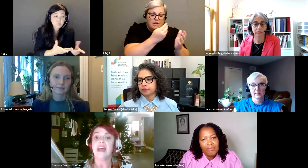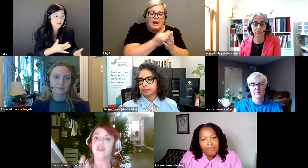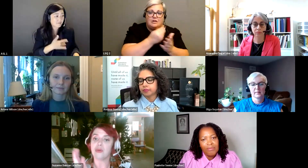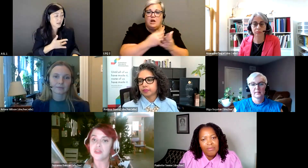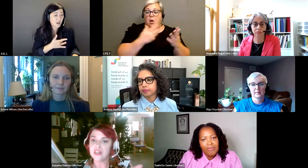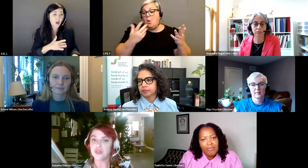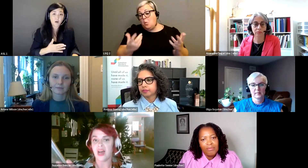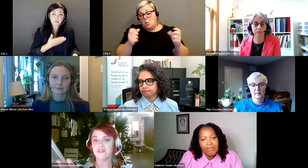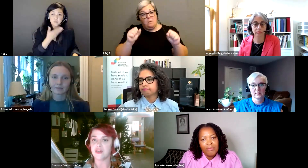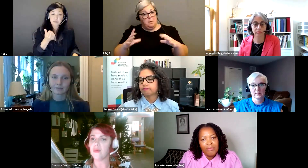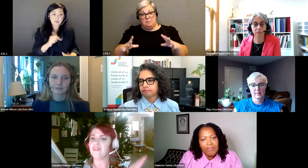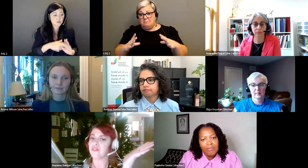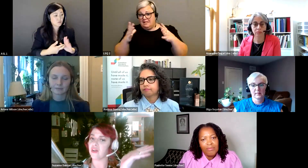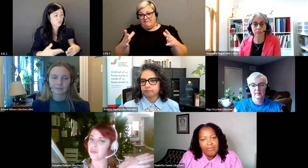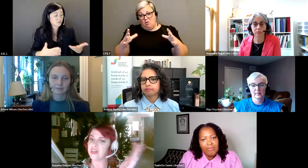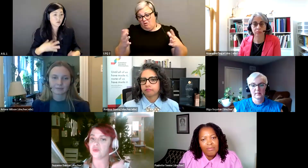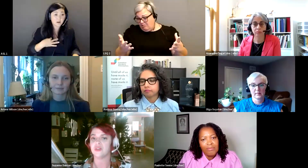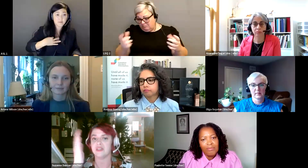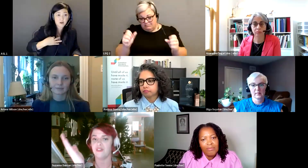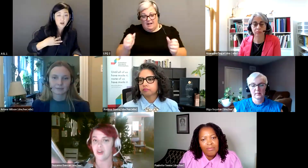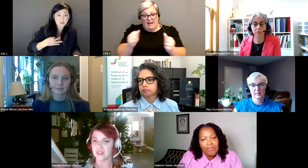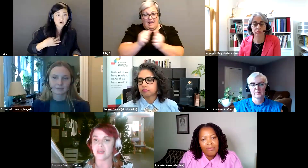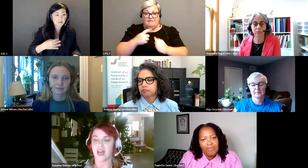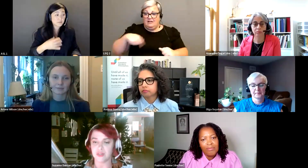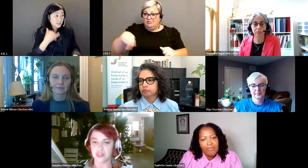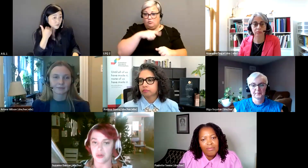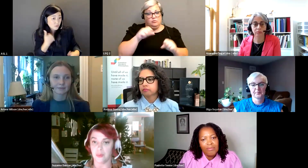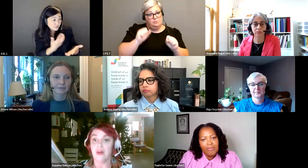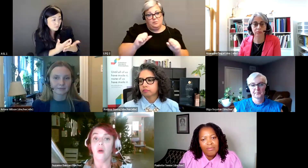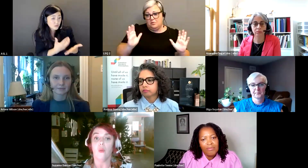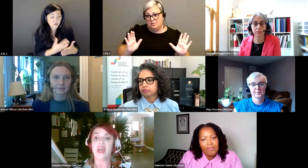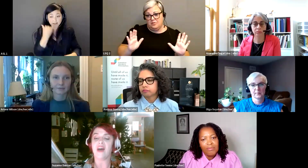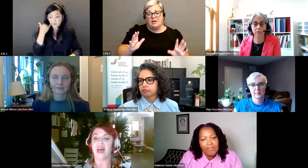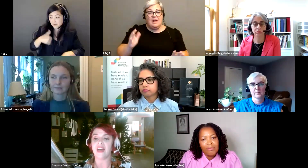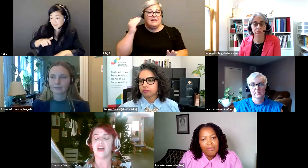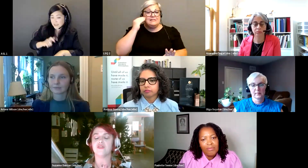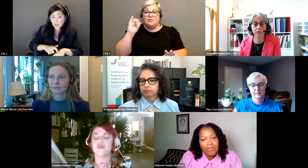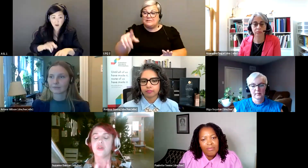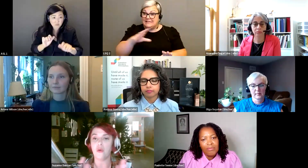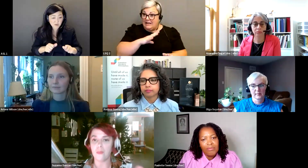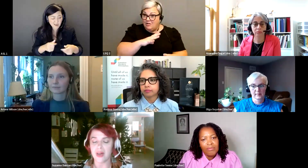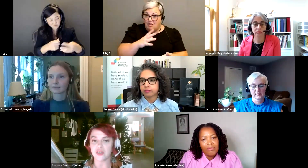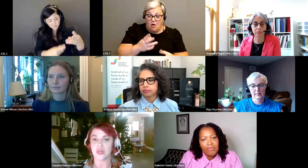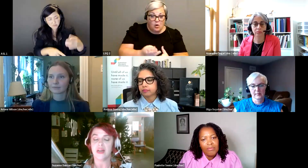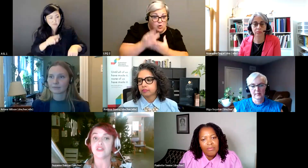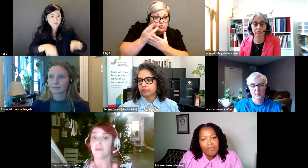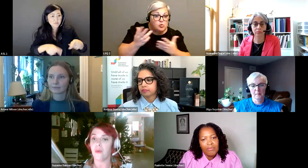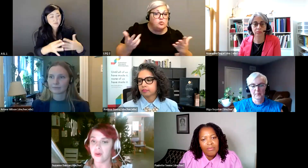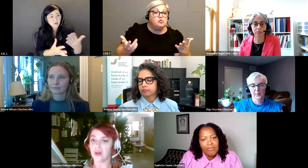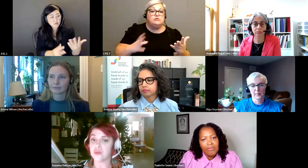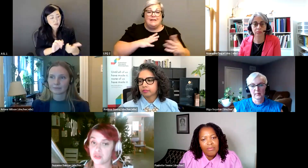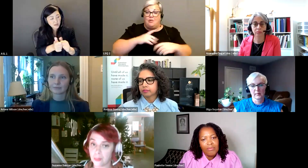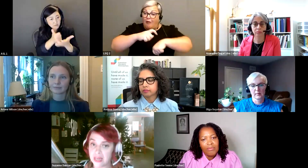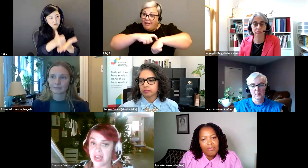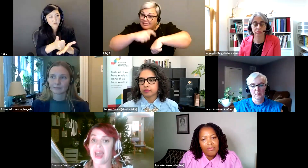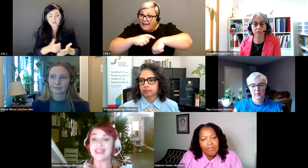communities. Those are things you have to know if you've got the resources, if you've got the time to do. We have had so much support